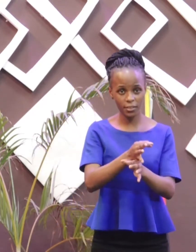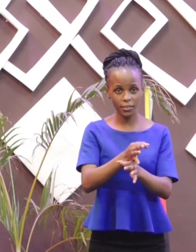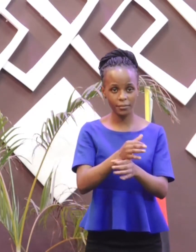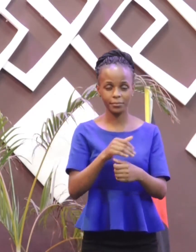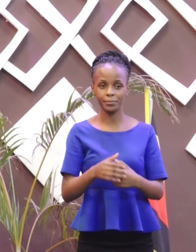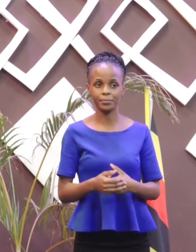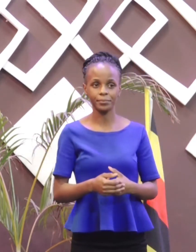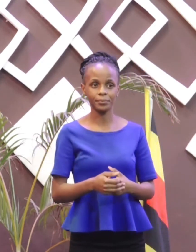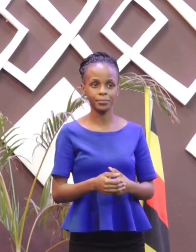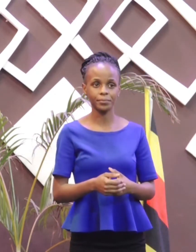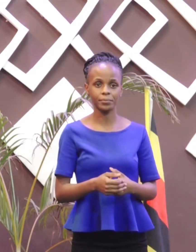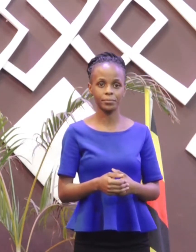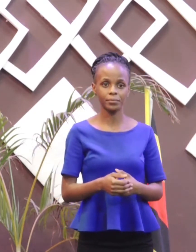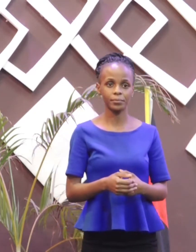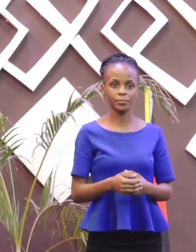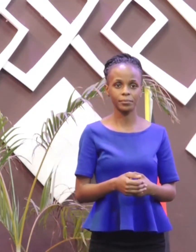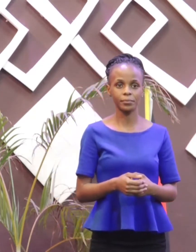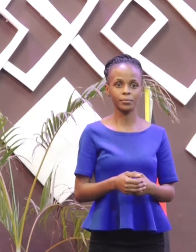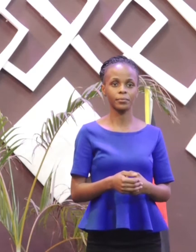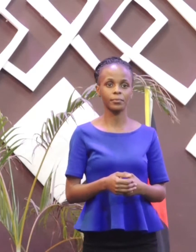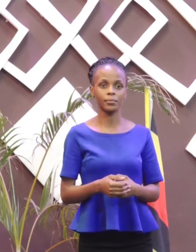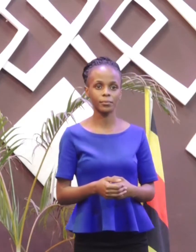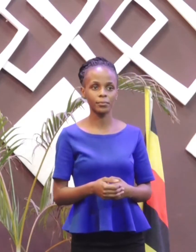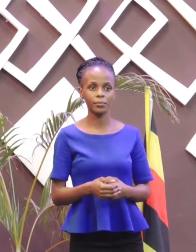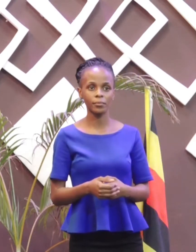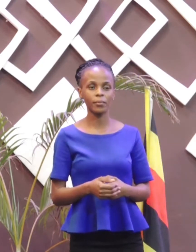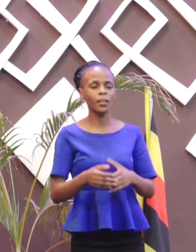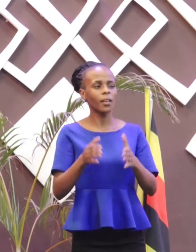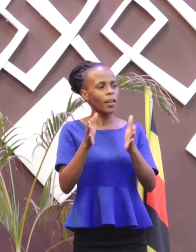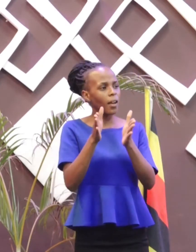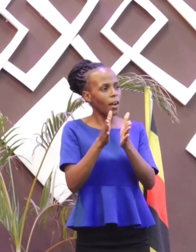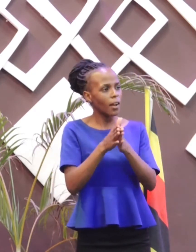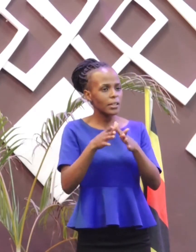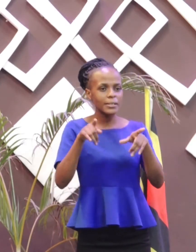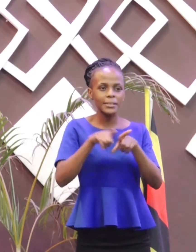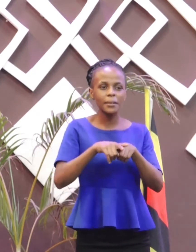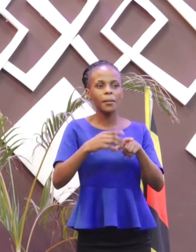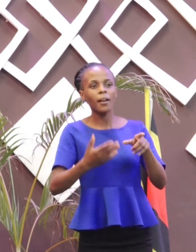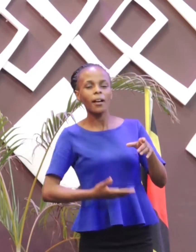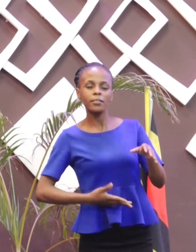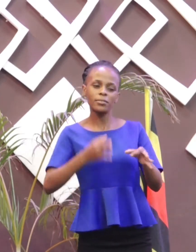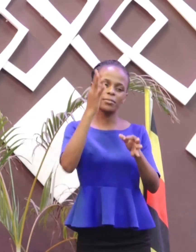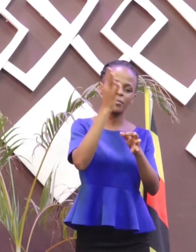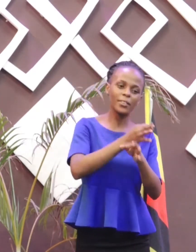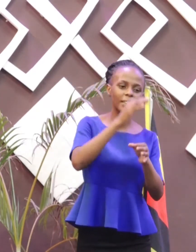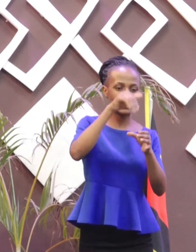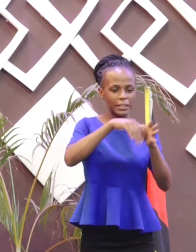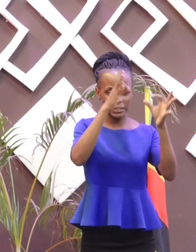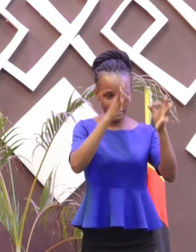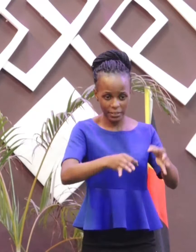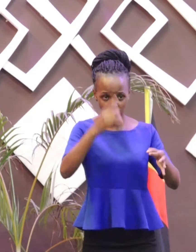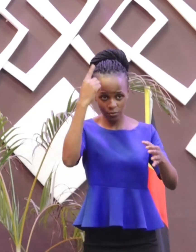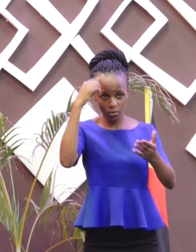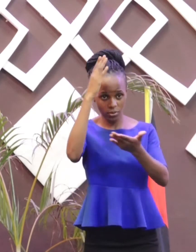bangi bavayo ne beraganga abalina okukiriza, and they have faith in things for certain reasons.